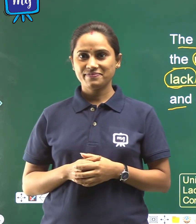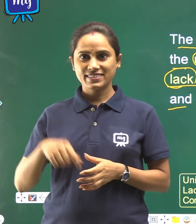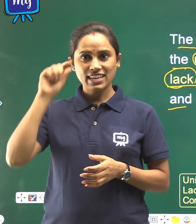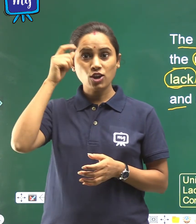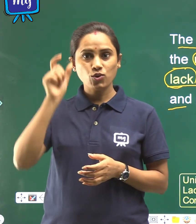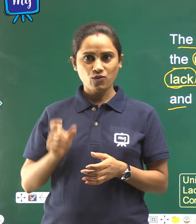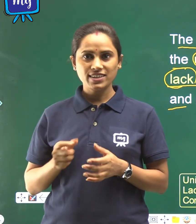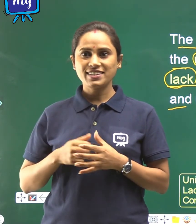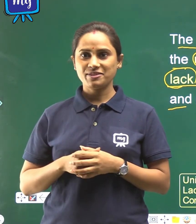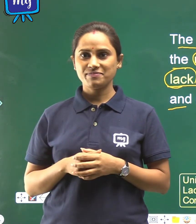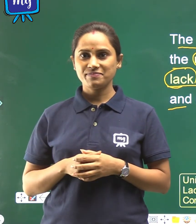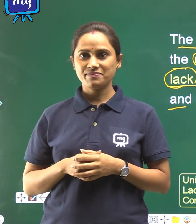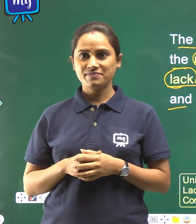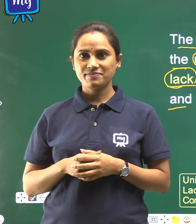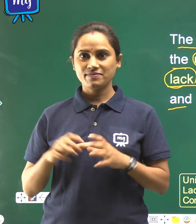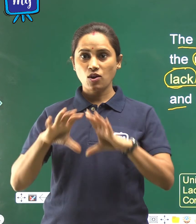universal,